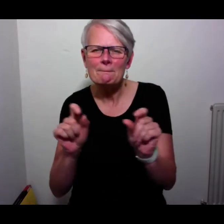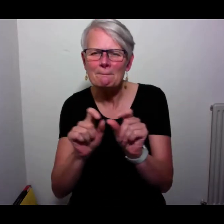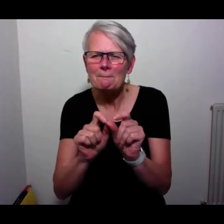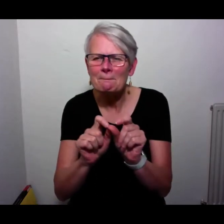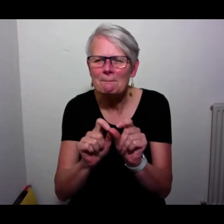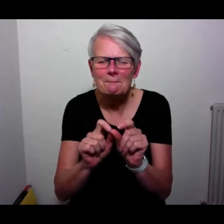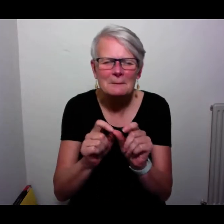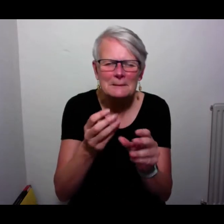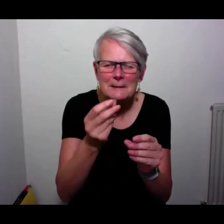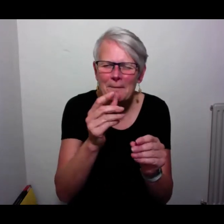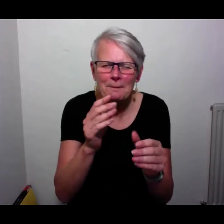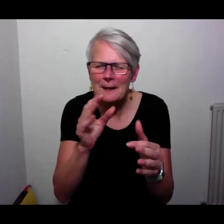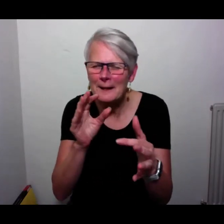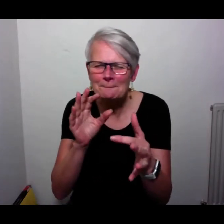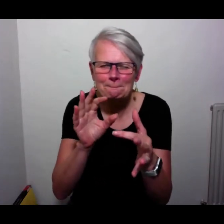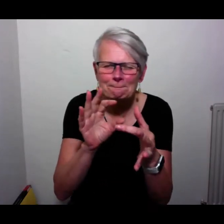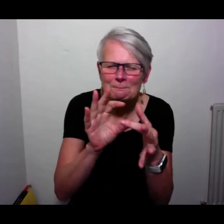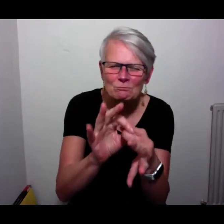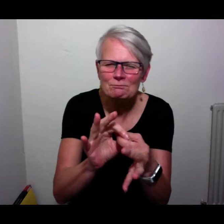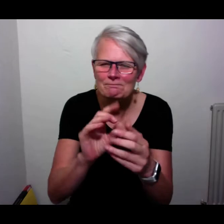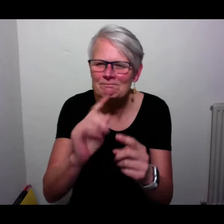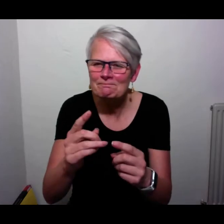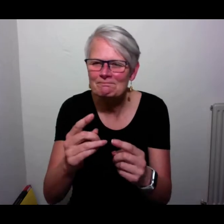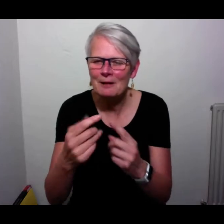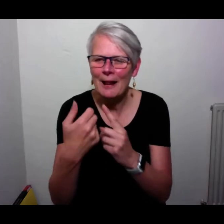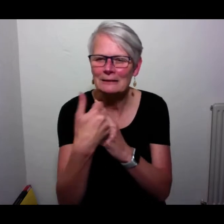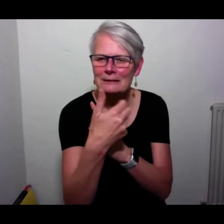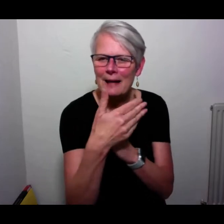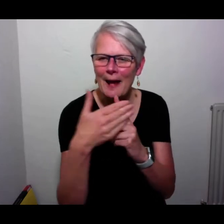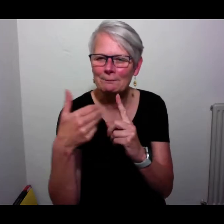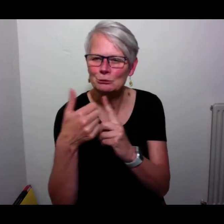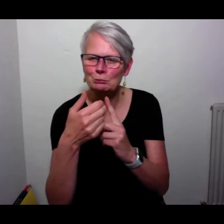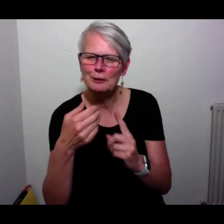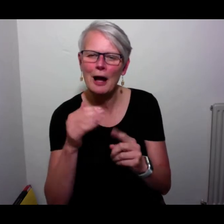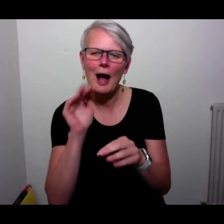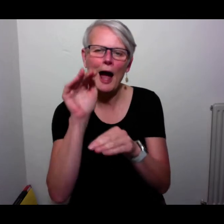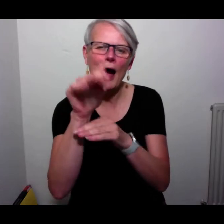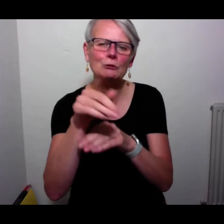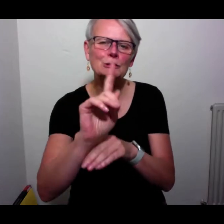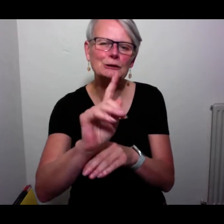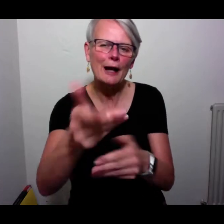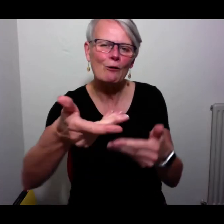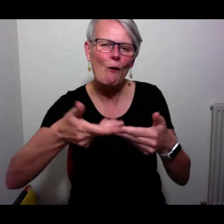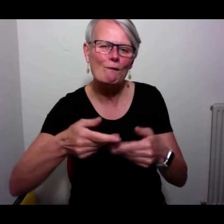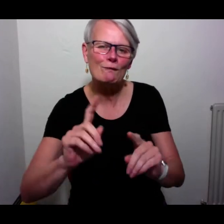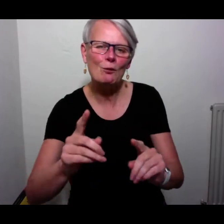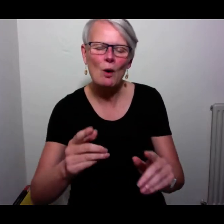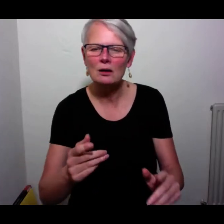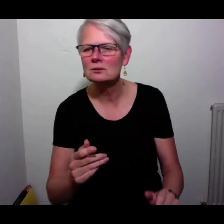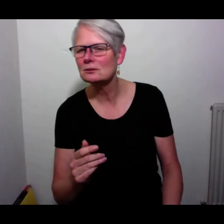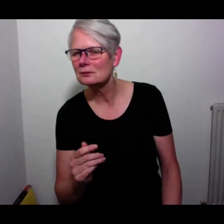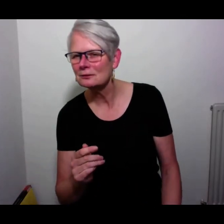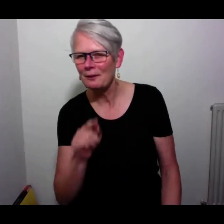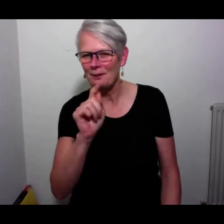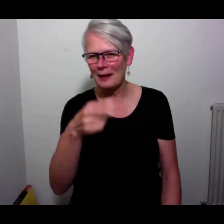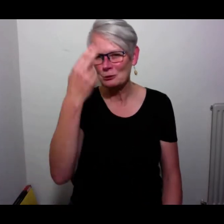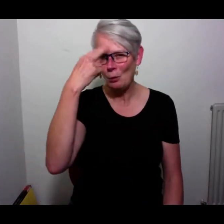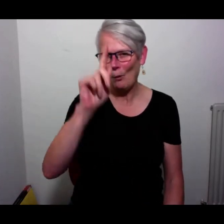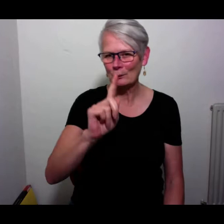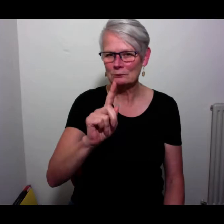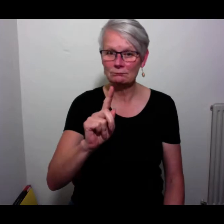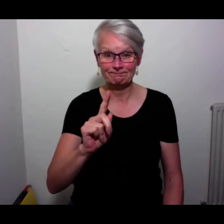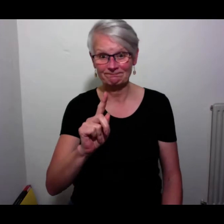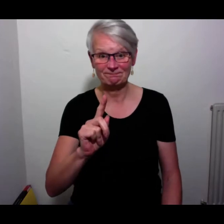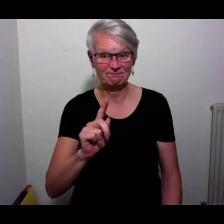for something I can't quite reach, tempting me with what it has to offer, out there, in what we now call